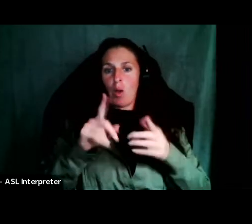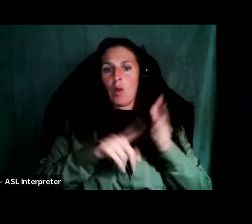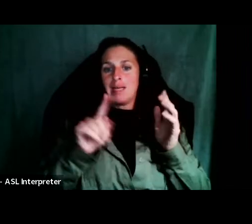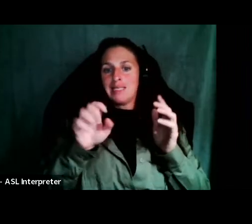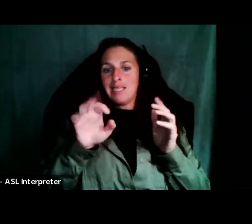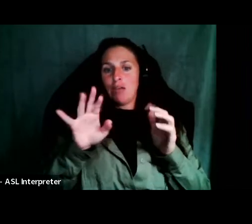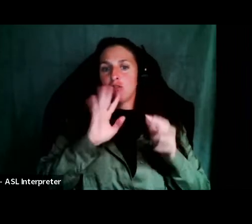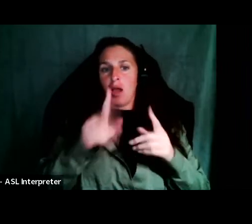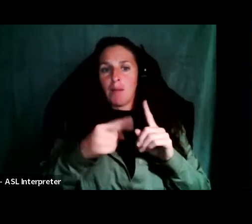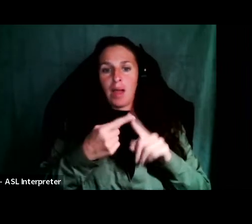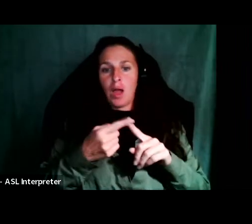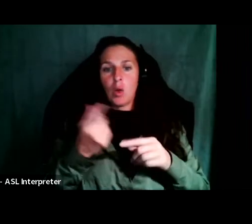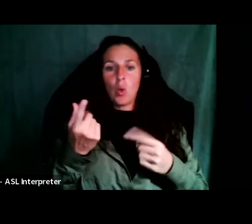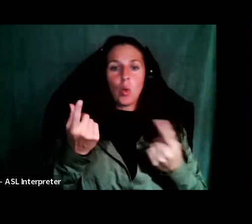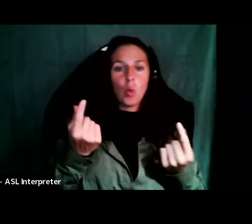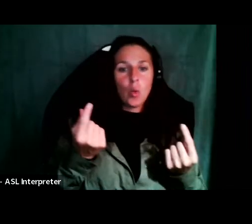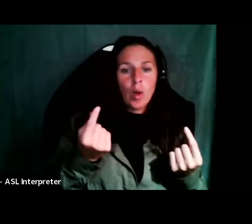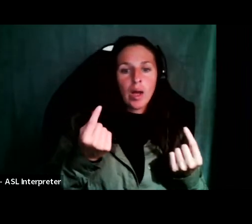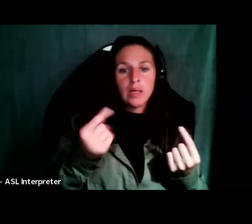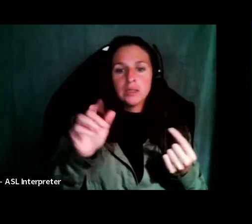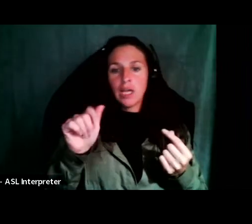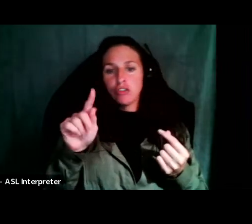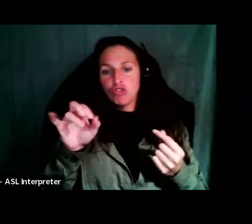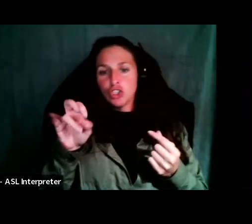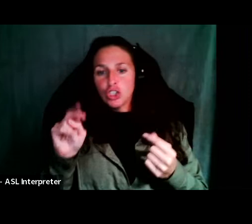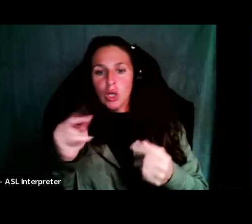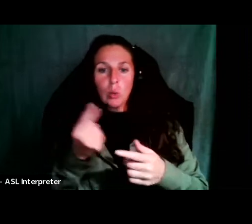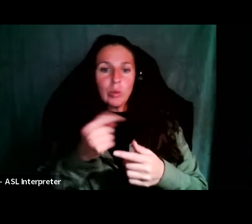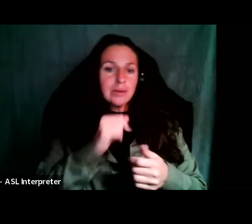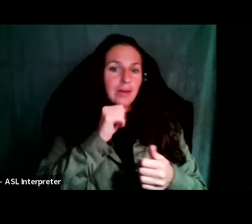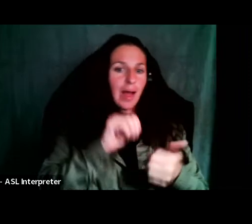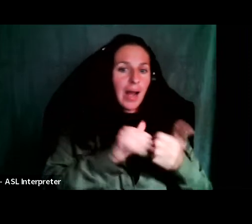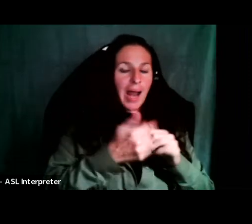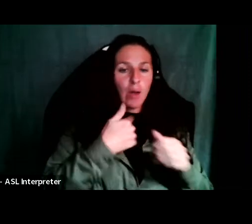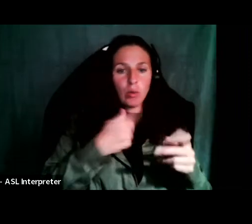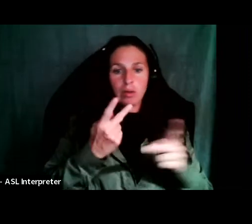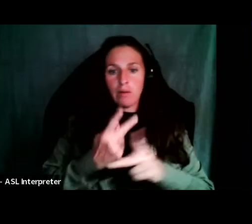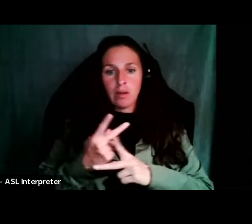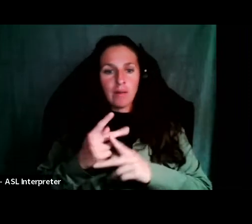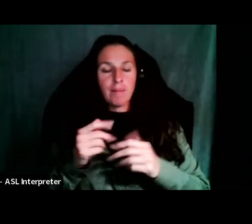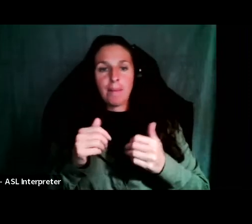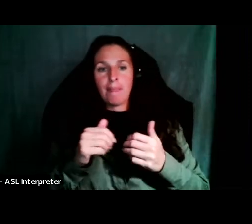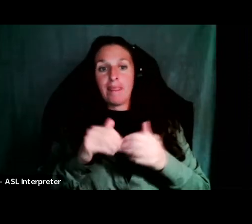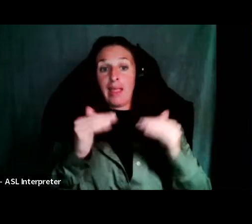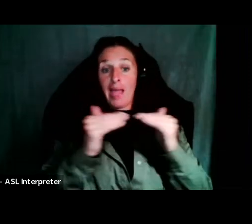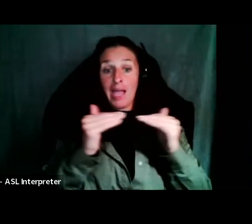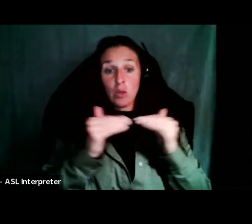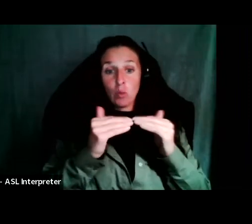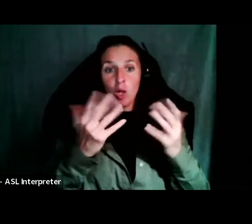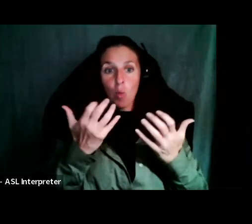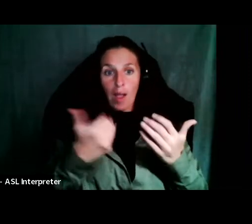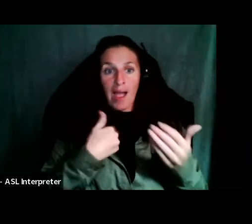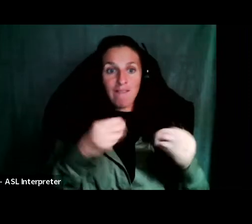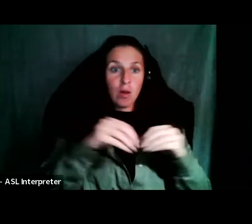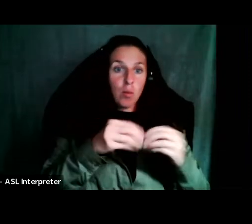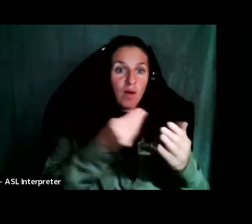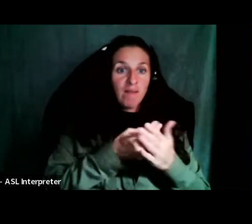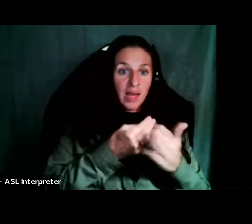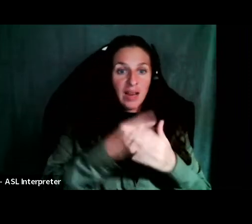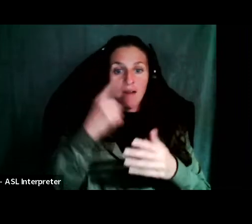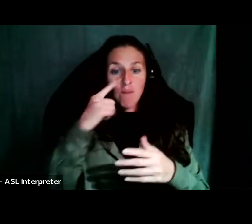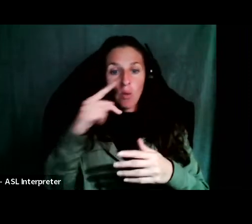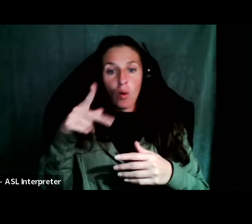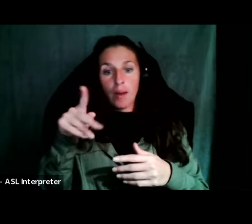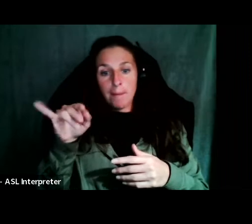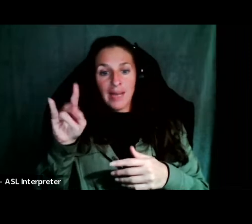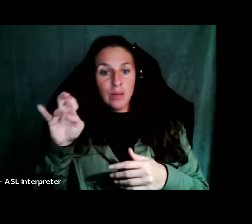what's attrition, what's not, how do we formulate that? Because again, equity, do we want to have more funding for Peninsula? And, maybe those